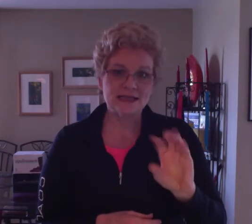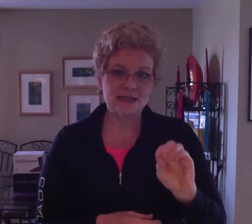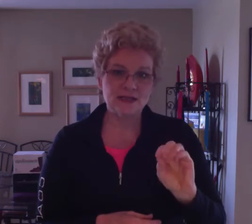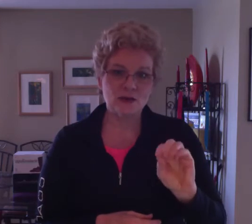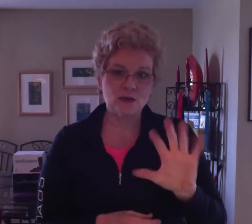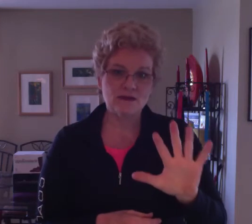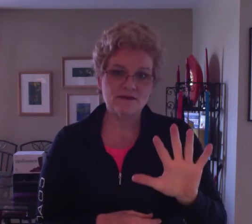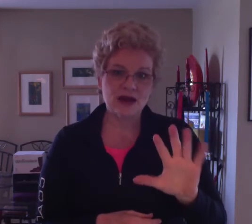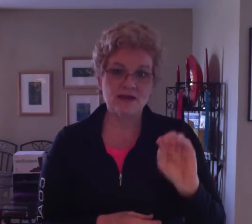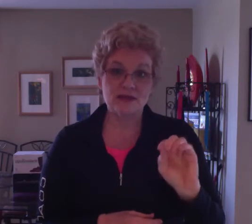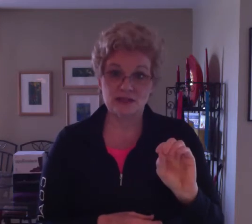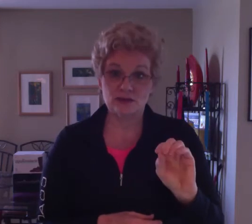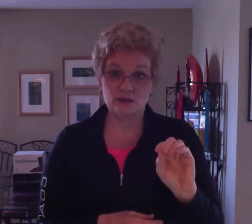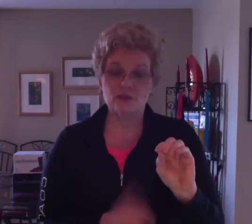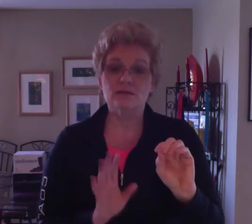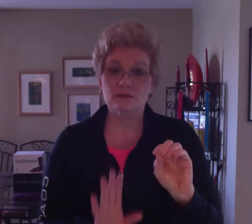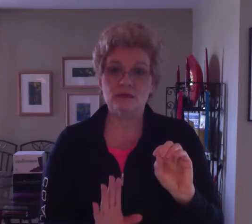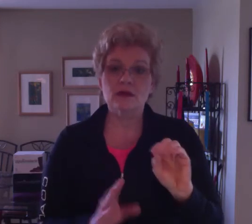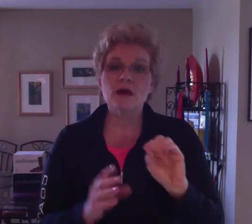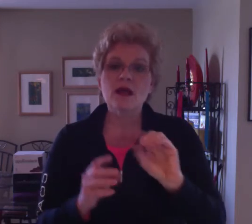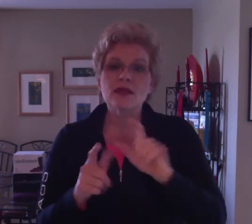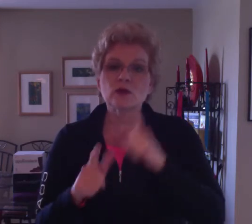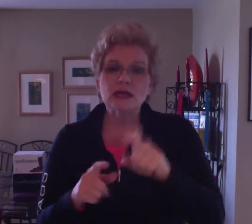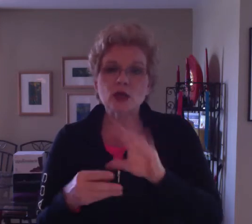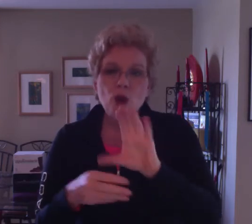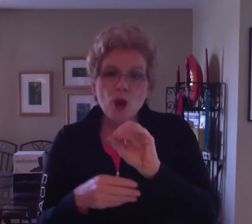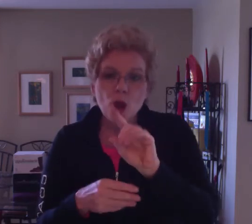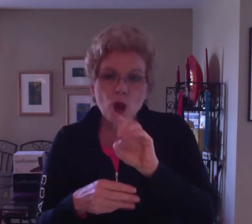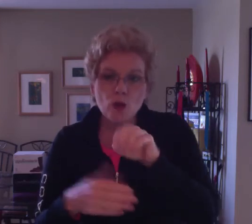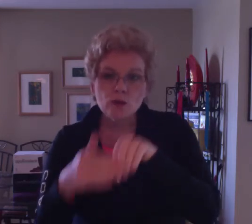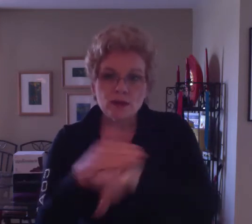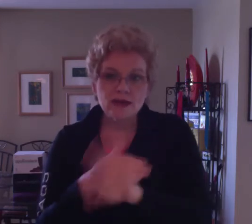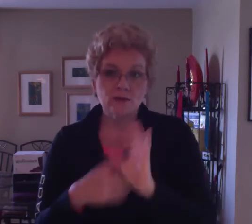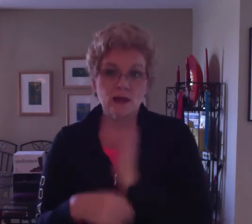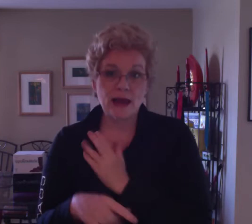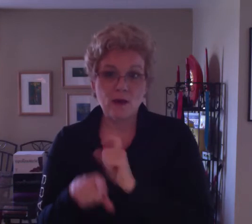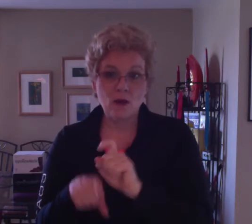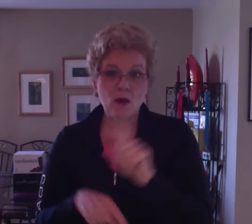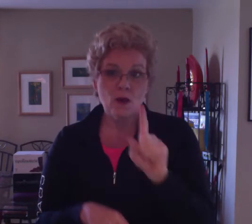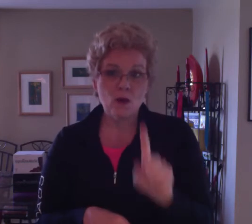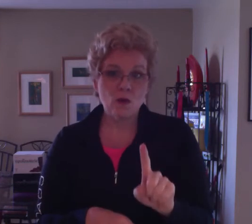1-712-451-6050. Then the particular code to get you into our call is